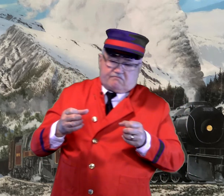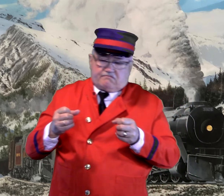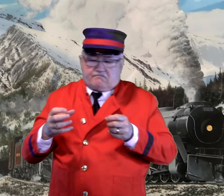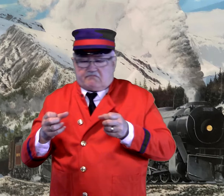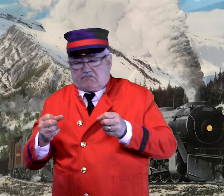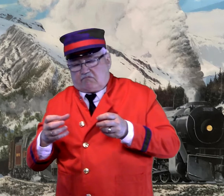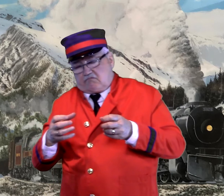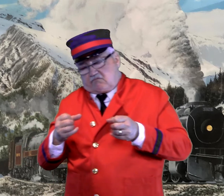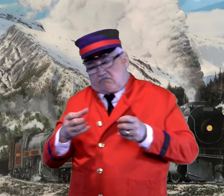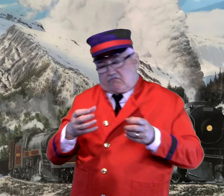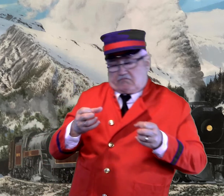its way again.